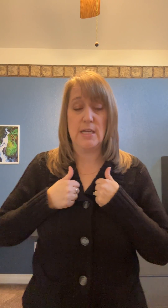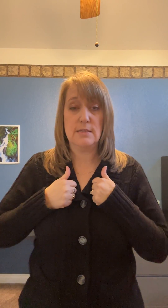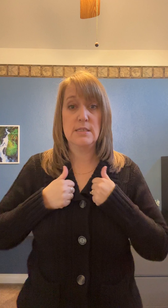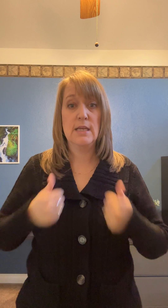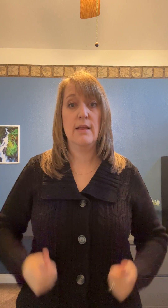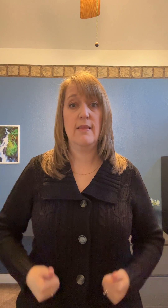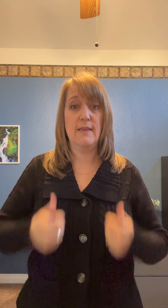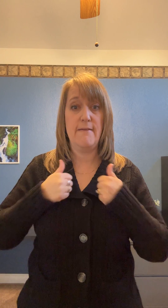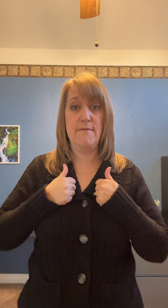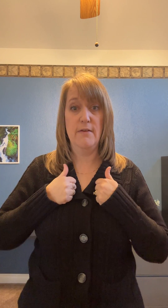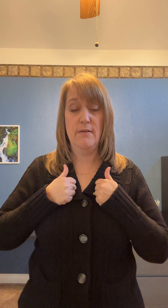chest. Live.